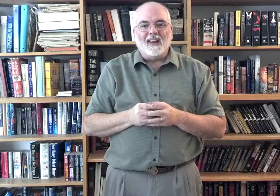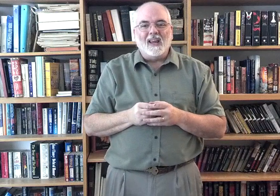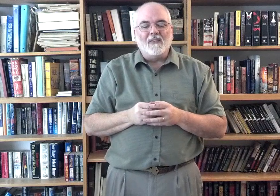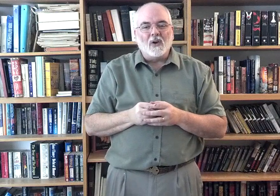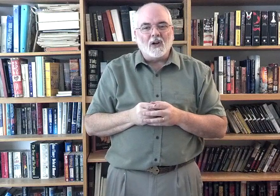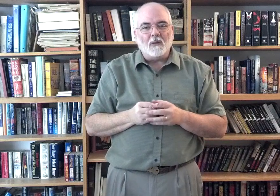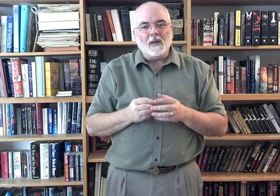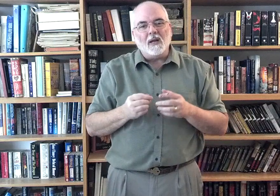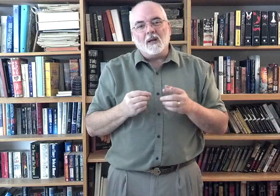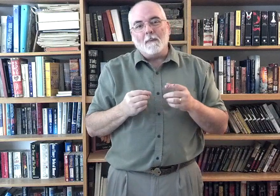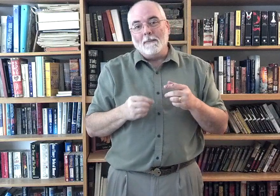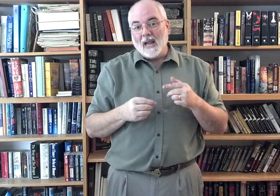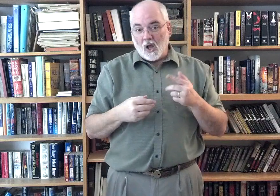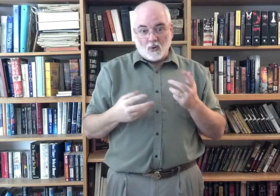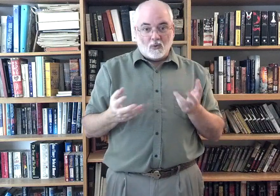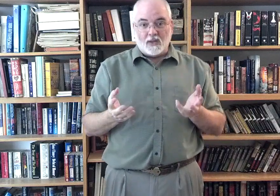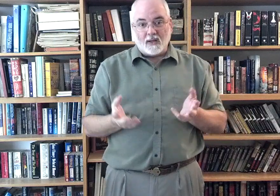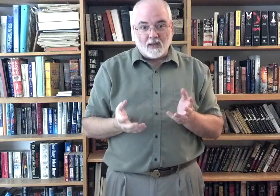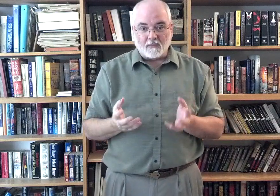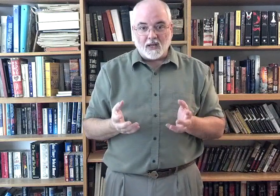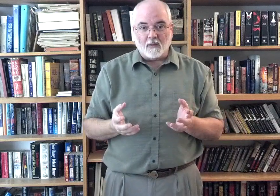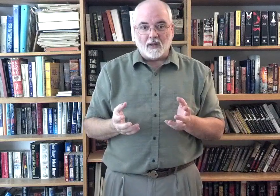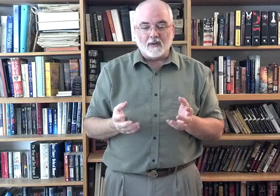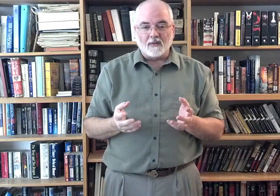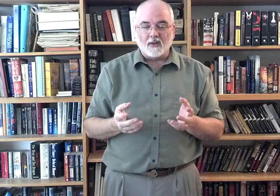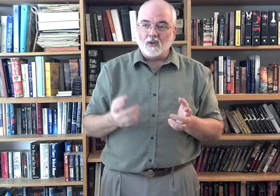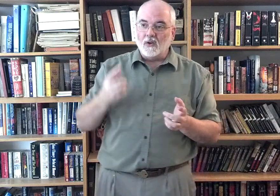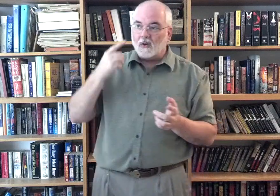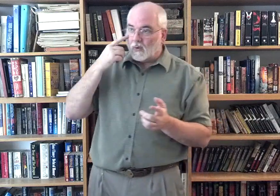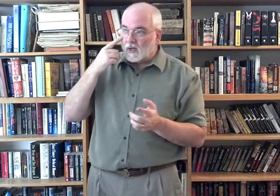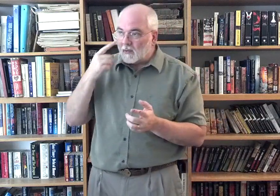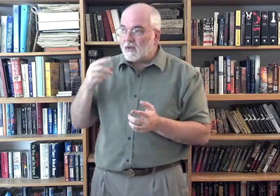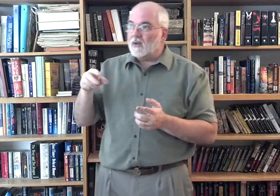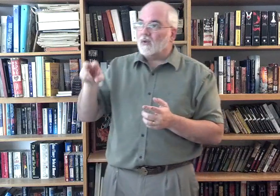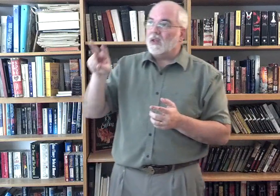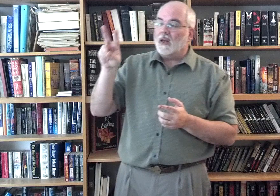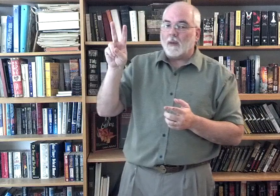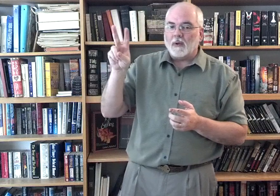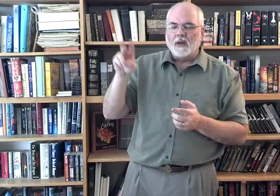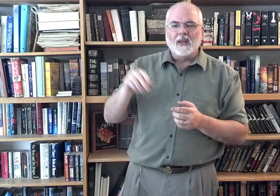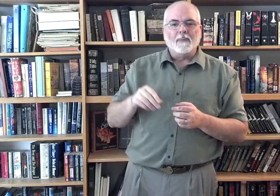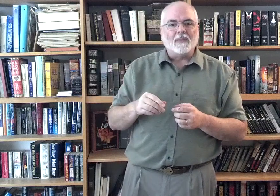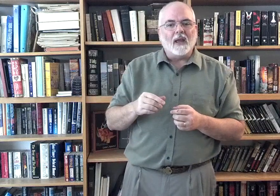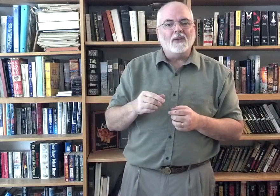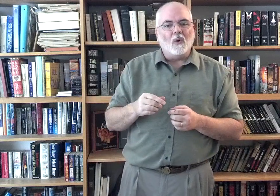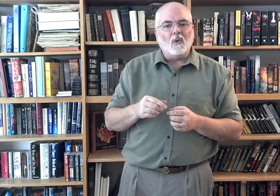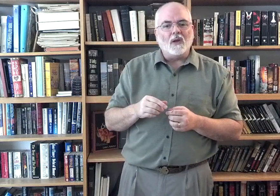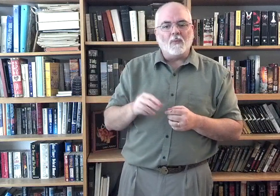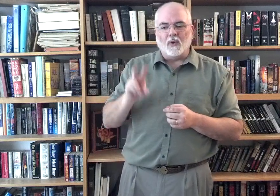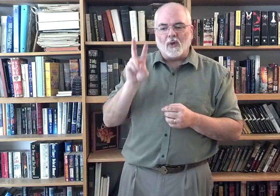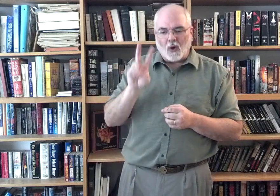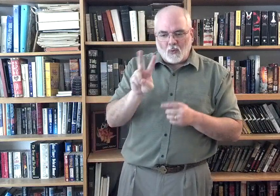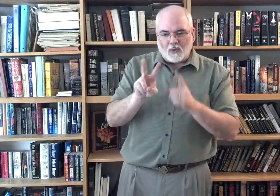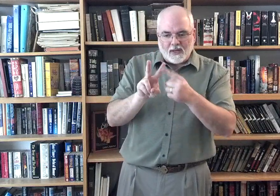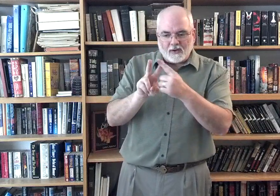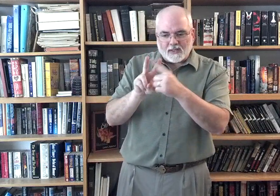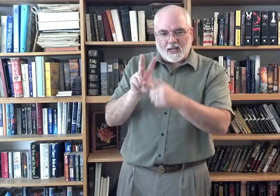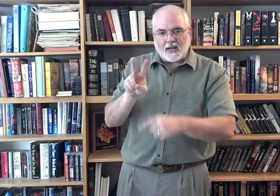if you're going to be beholding him coming, you're going to be looking up. And don't look up with only your sign